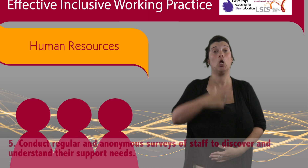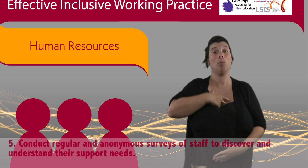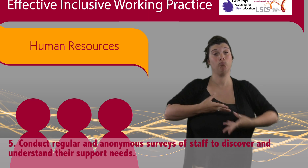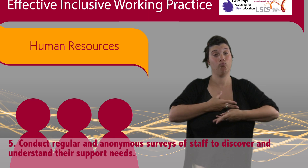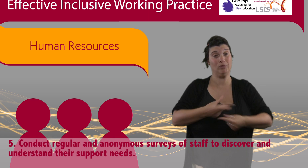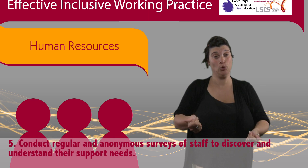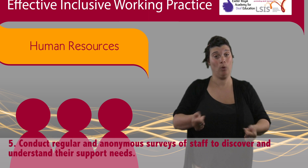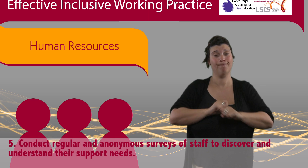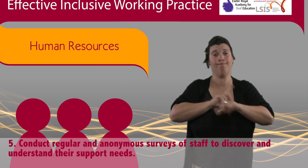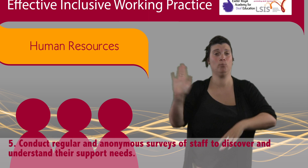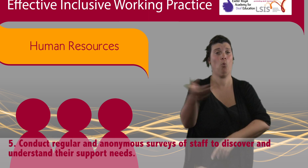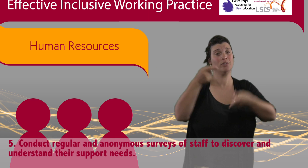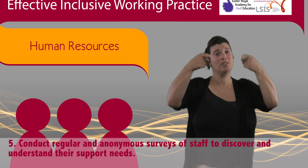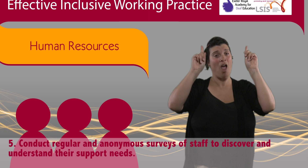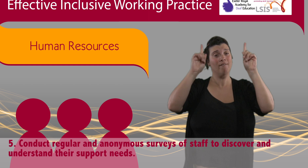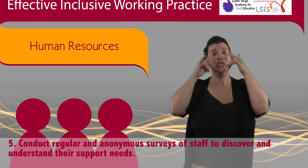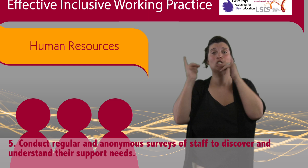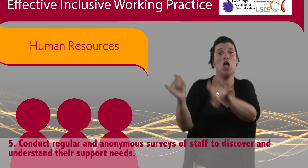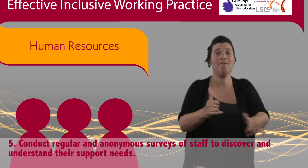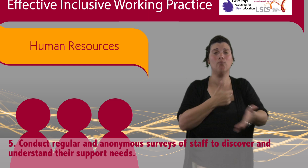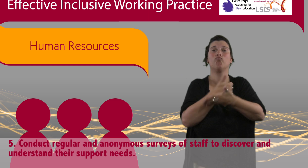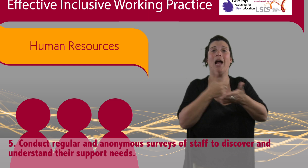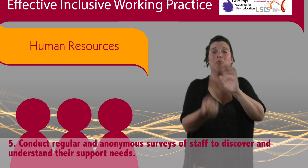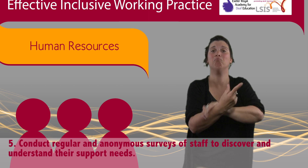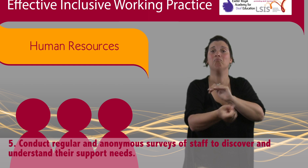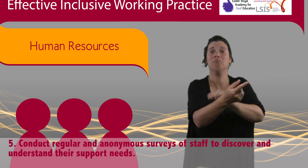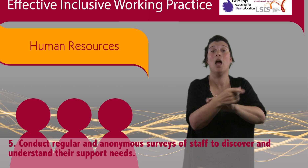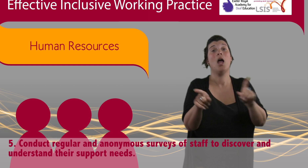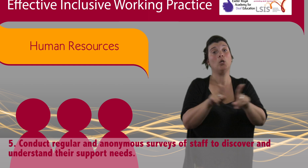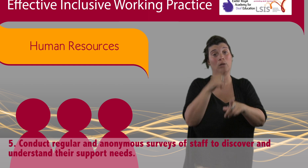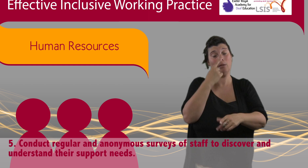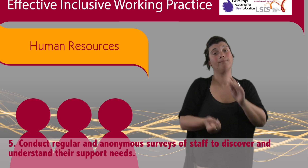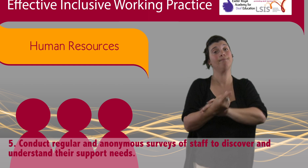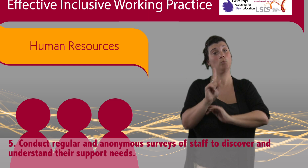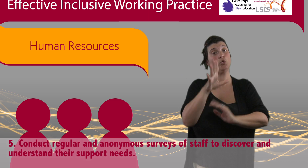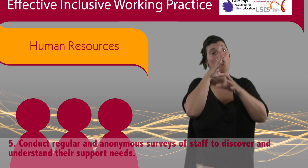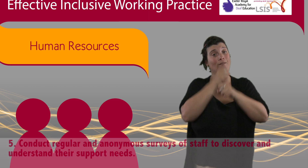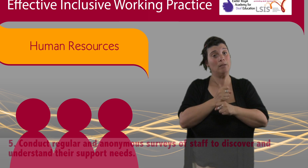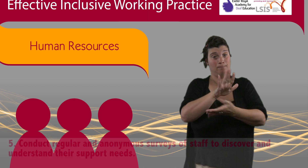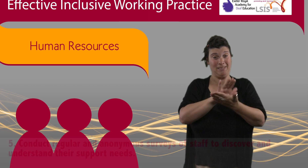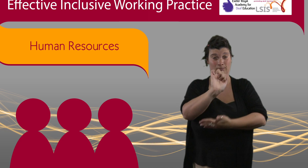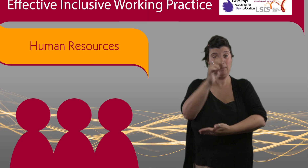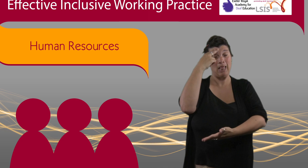Conduct regular and anonymous surveys of staff to discover and understand their support needs.